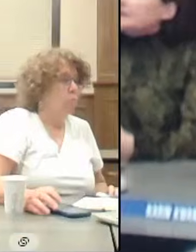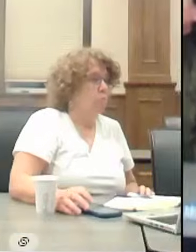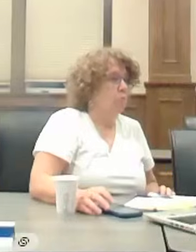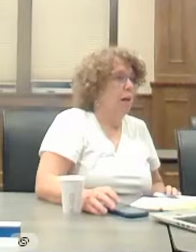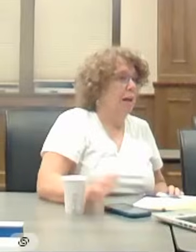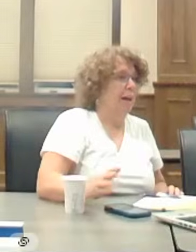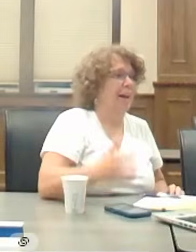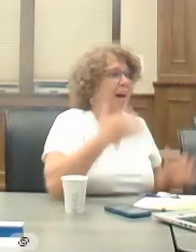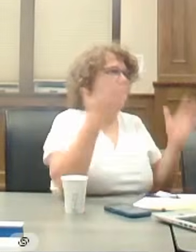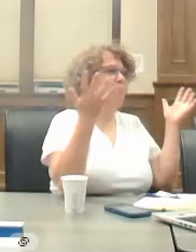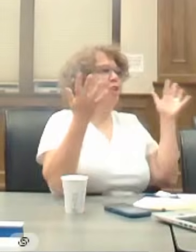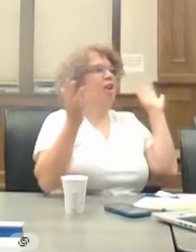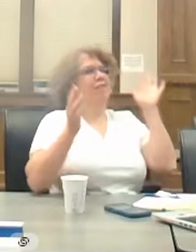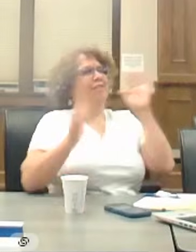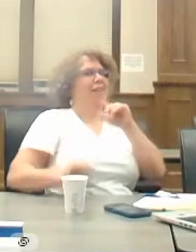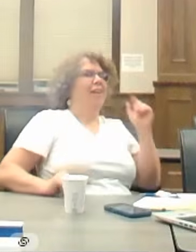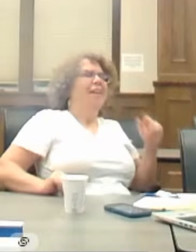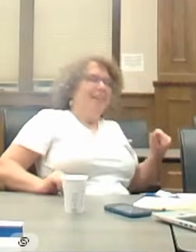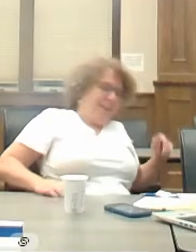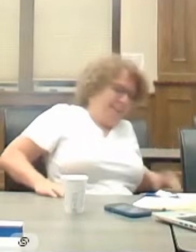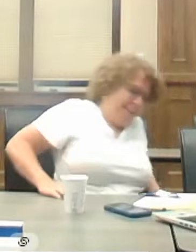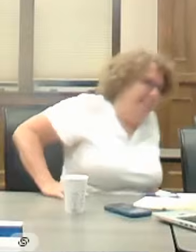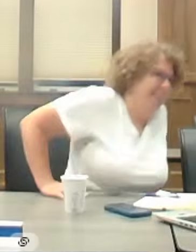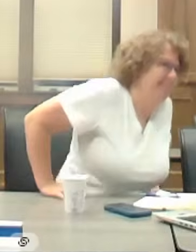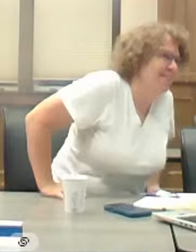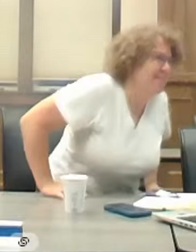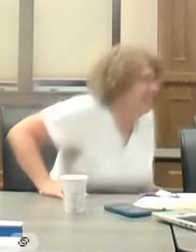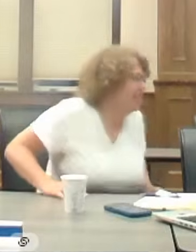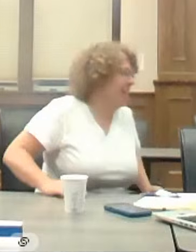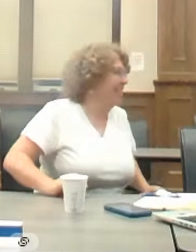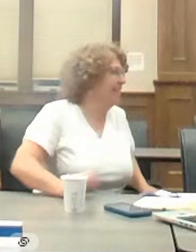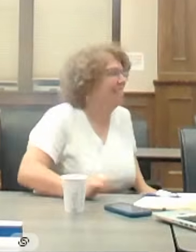Any discussion? We can also. Yeah.